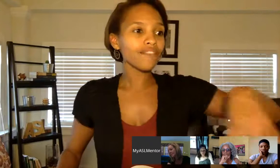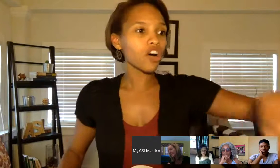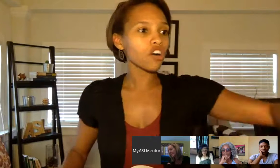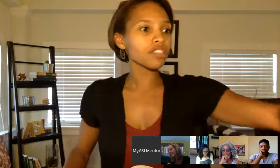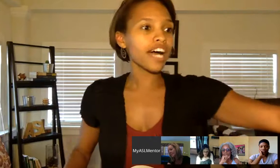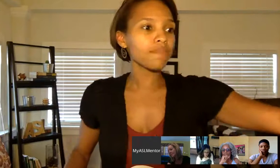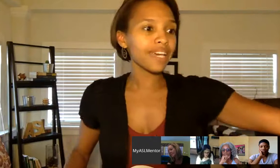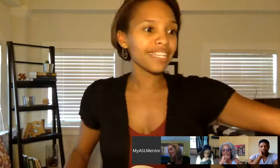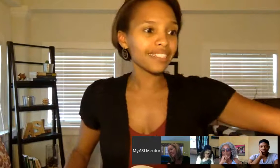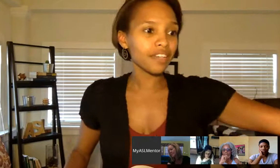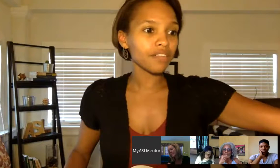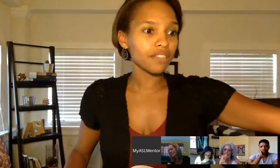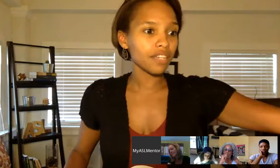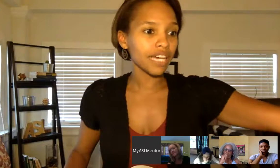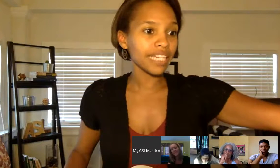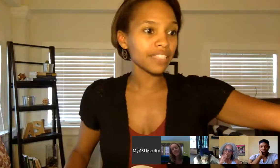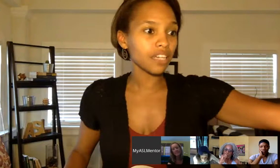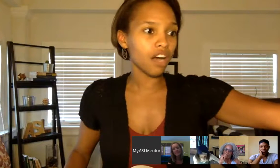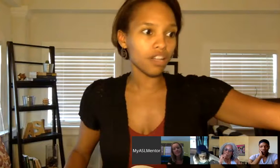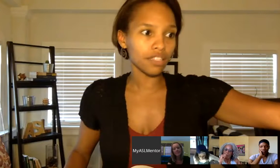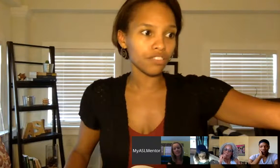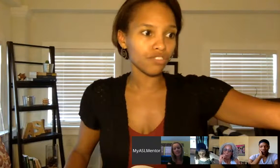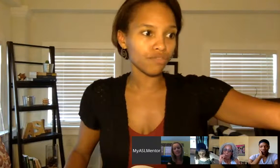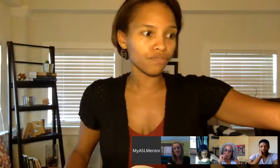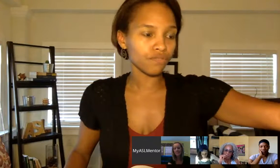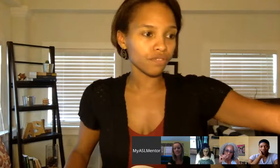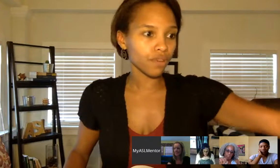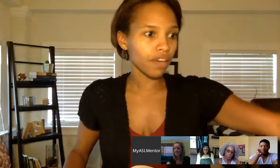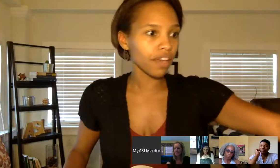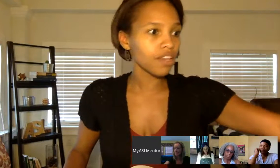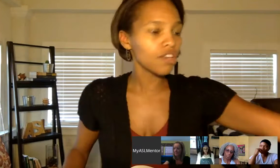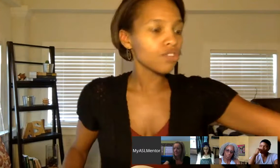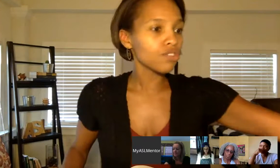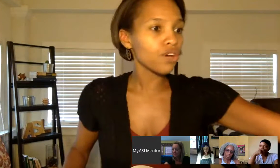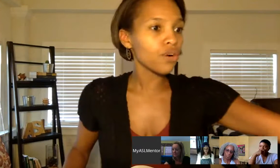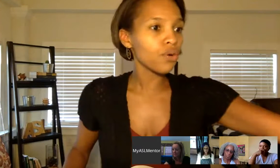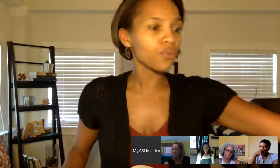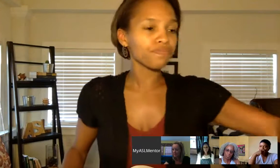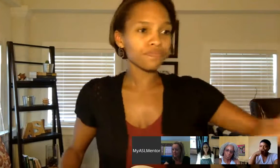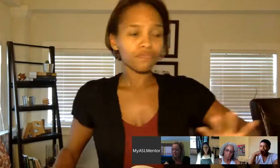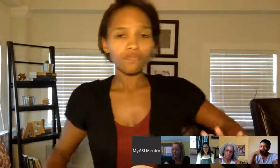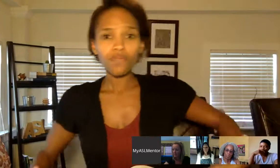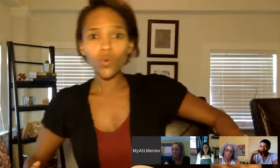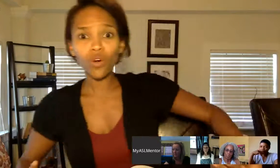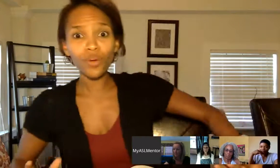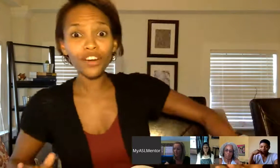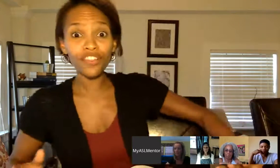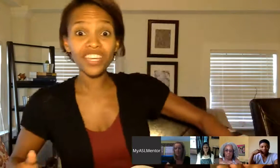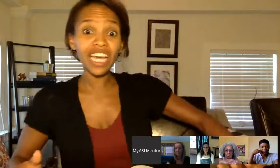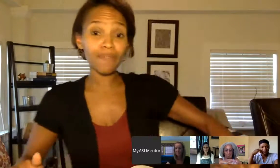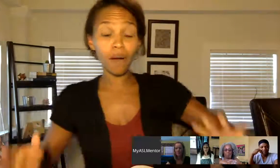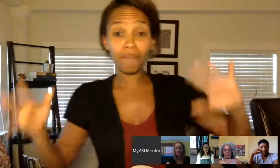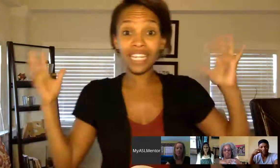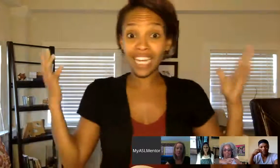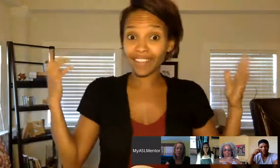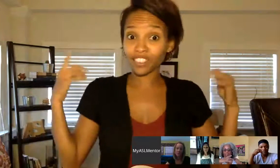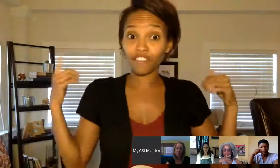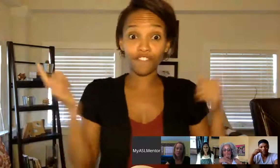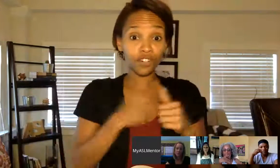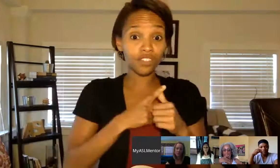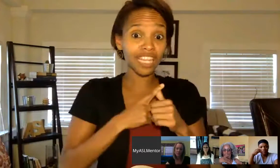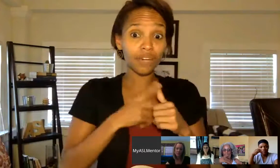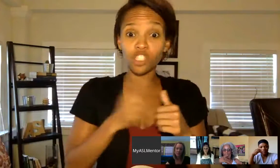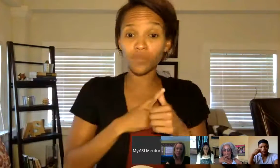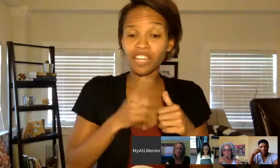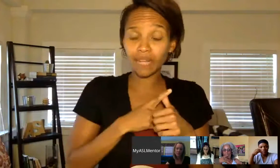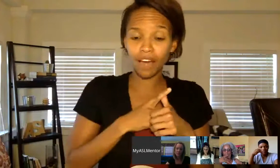to have a hard time getting settled into college. Okay, so when we are thinking about meaning, and that's the